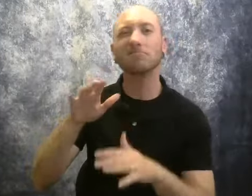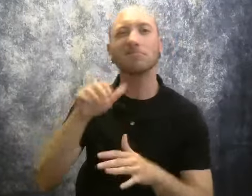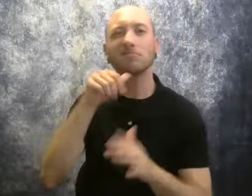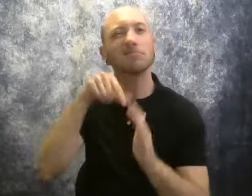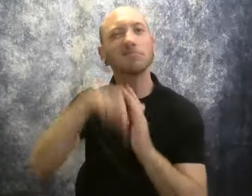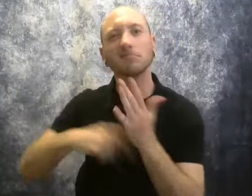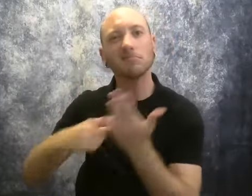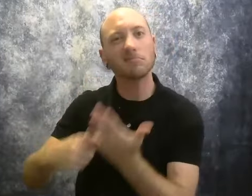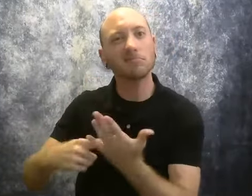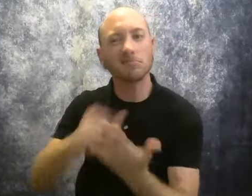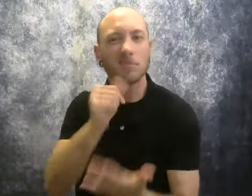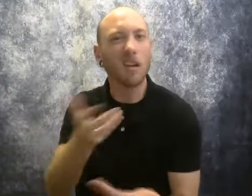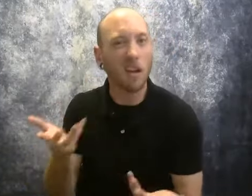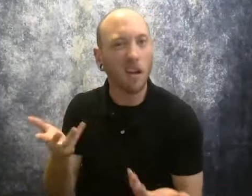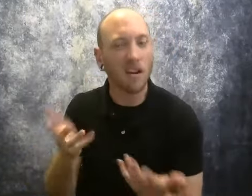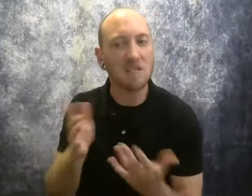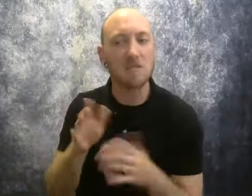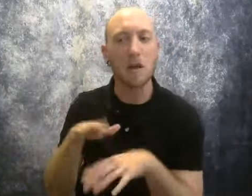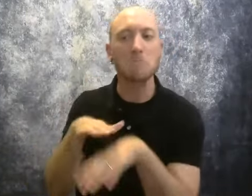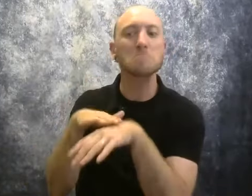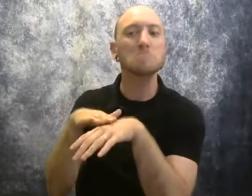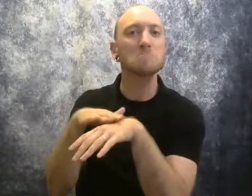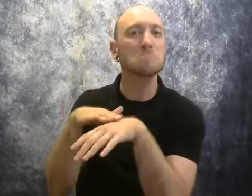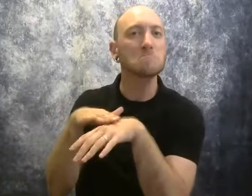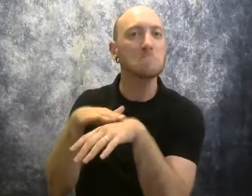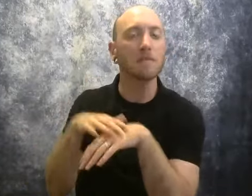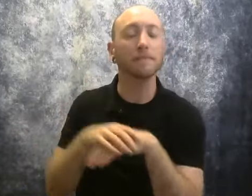things. Something's happened here to the screen.